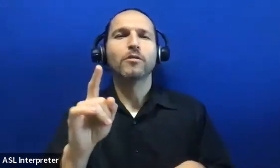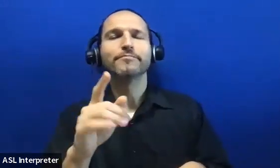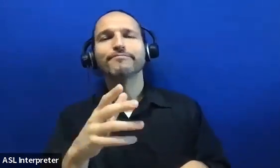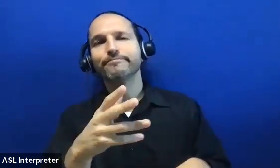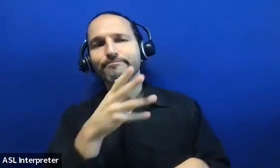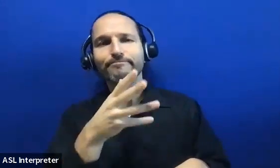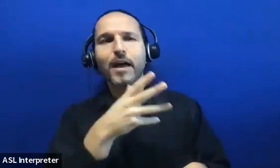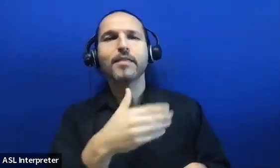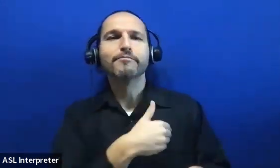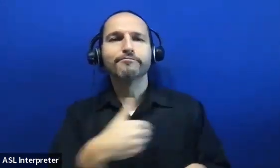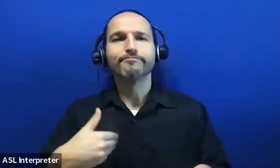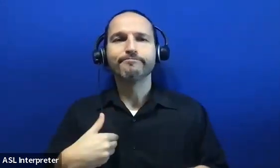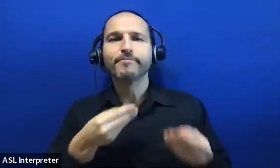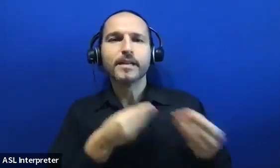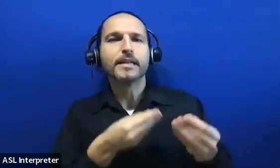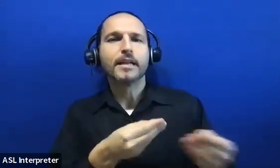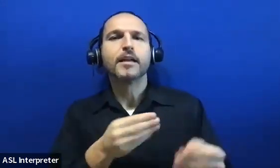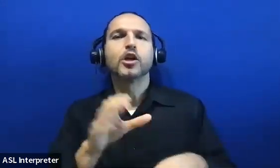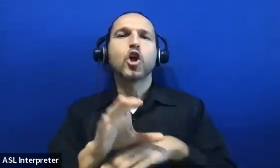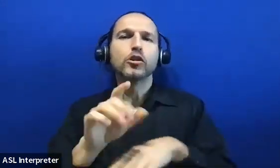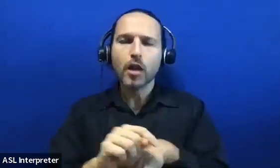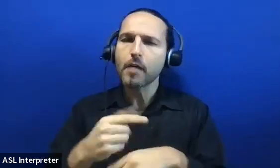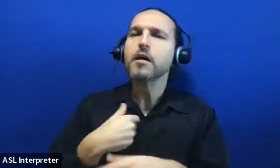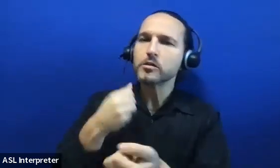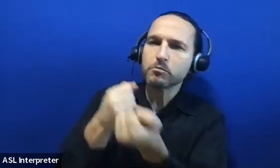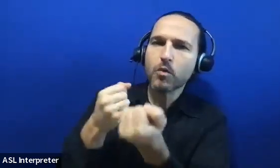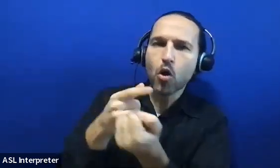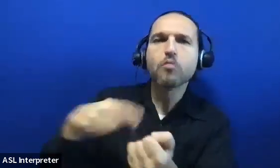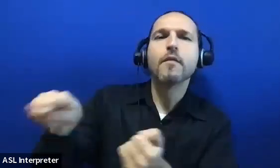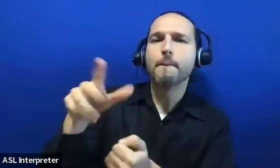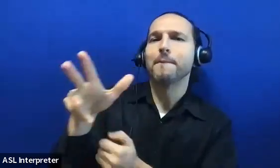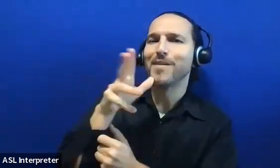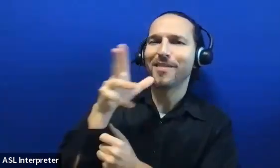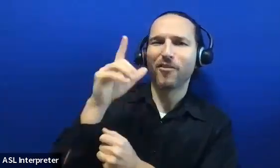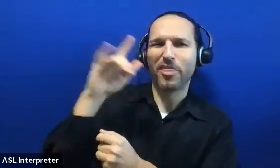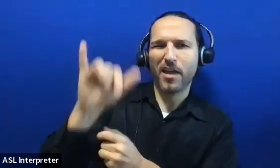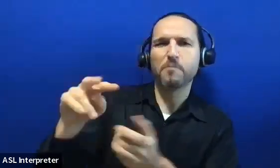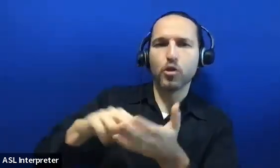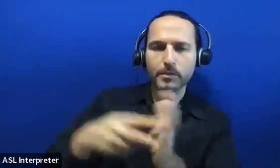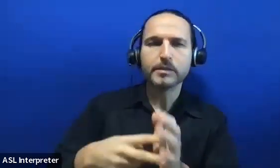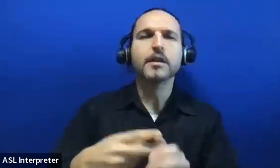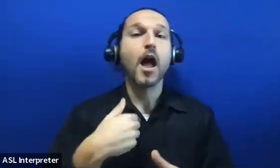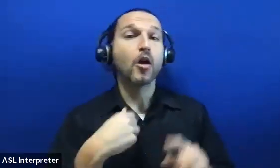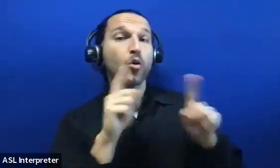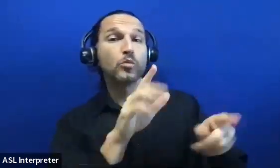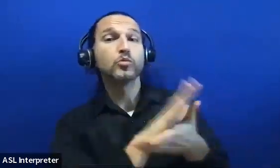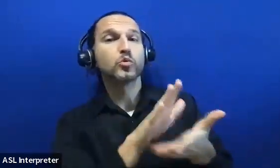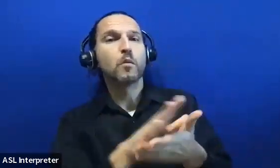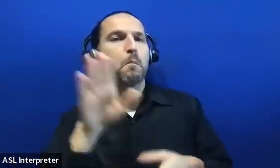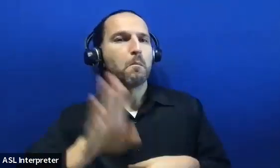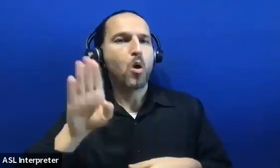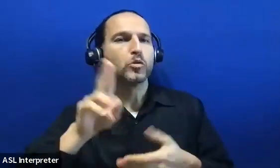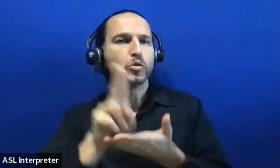I am certified to support breastfeeding mothers. And I attended Boston University where